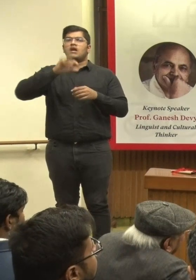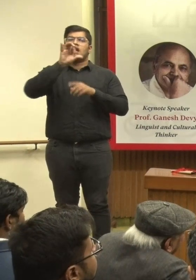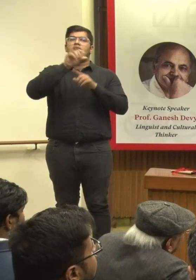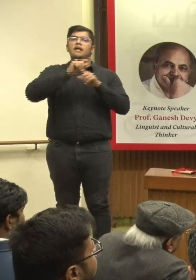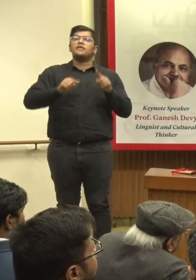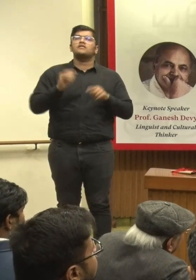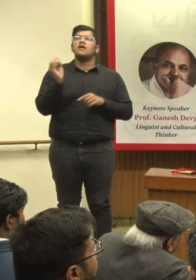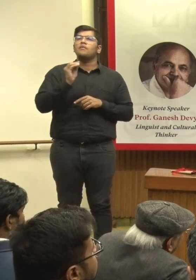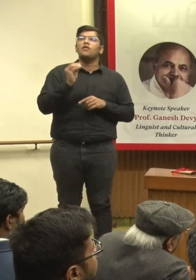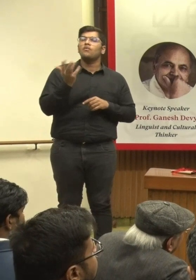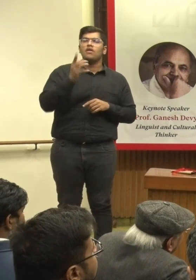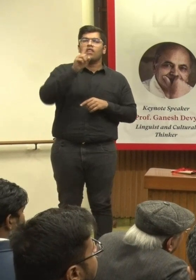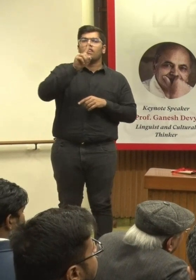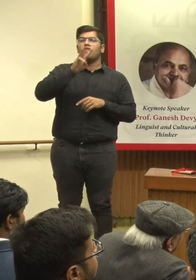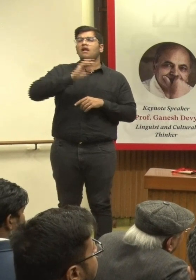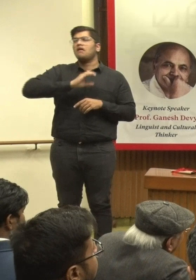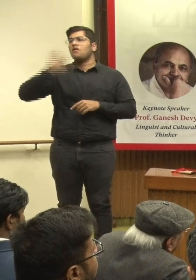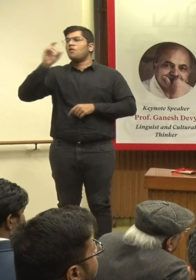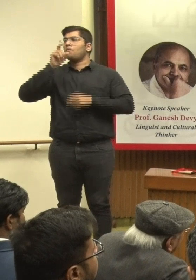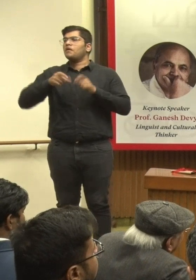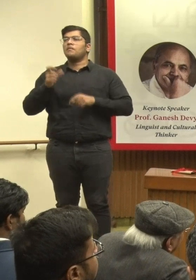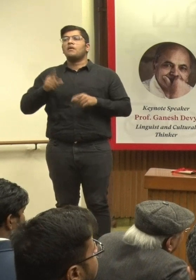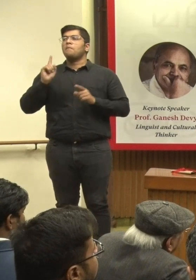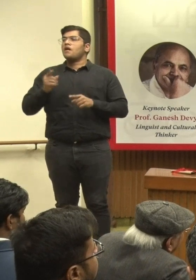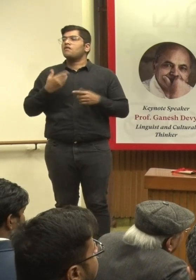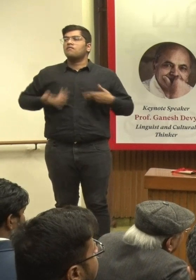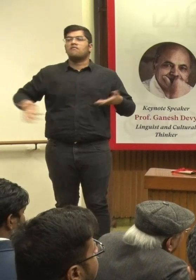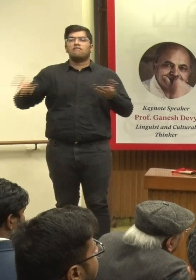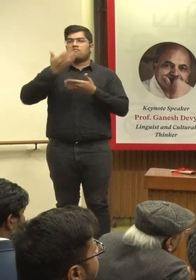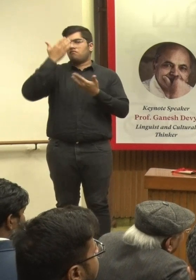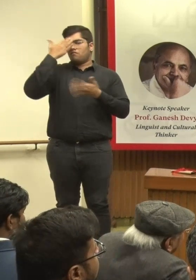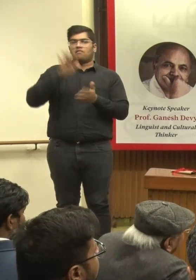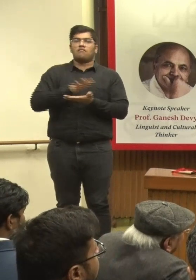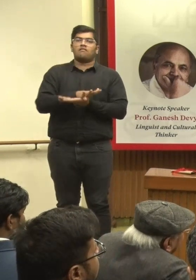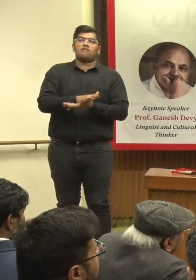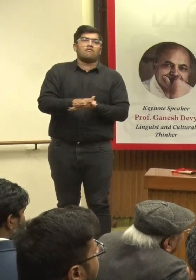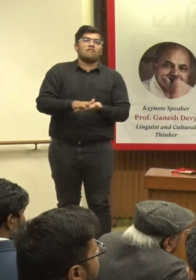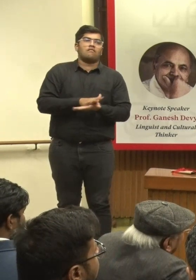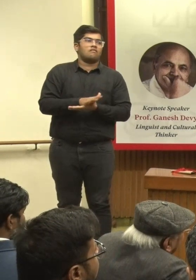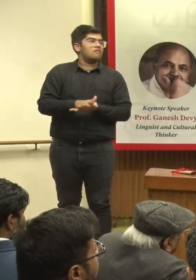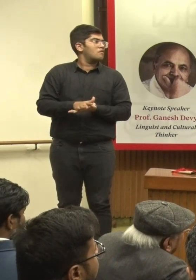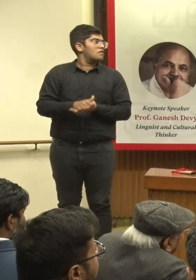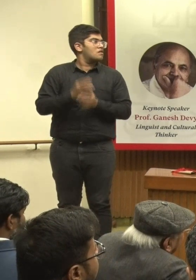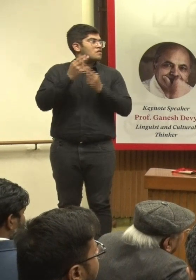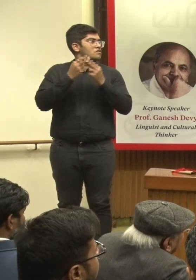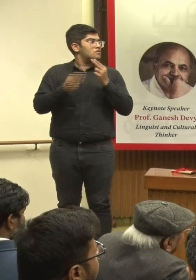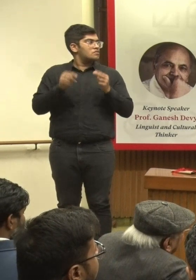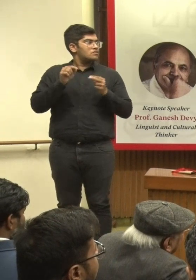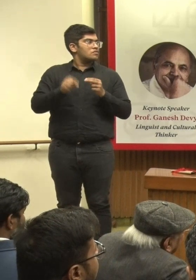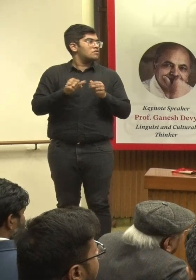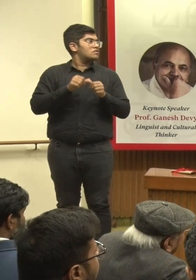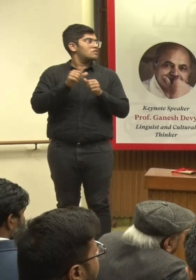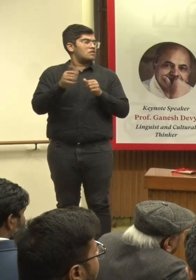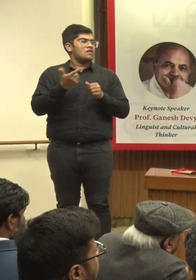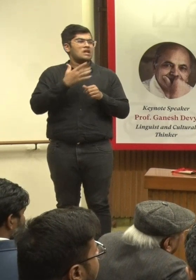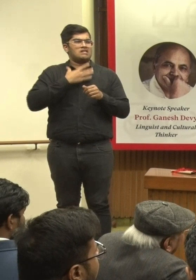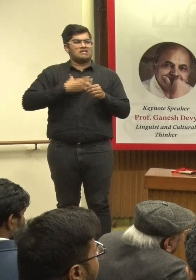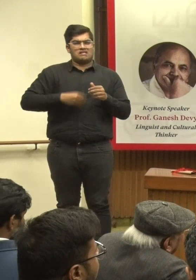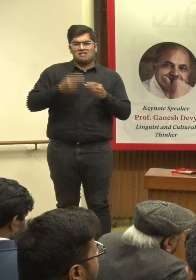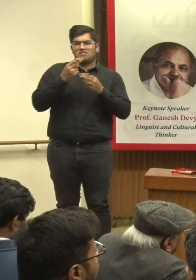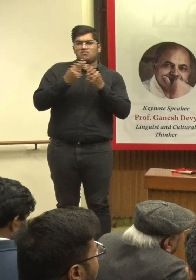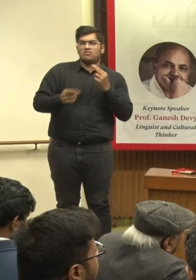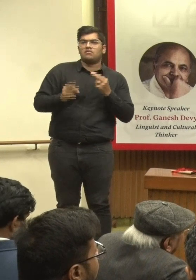crores. We just don't know. The story is as follows. It's a little sad